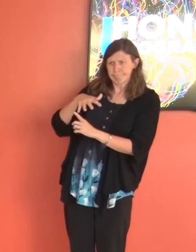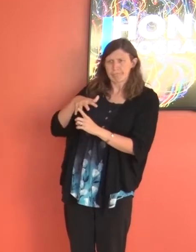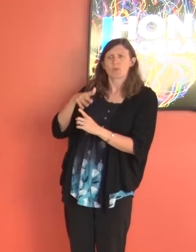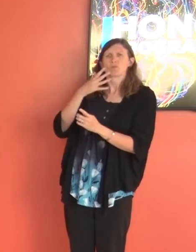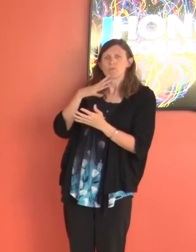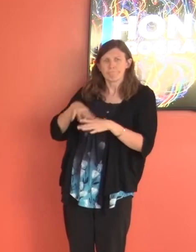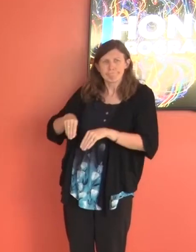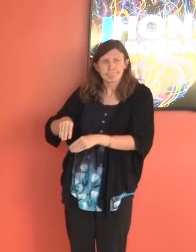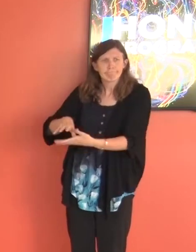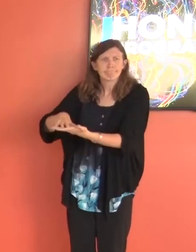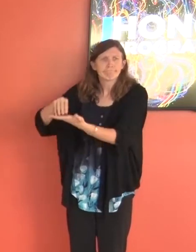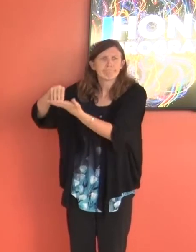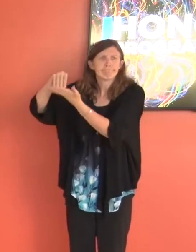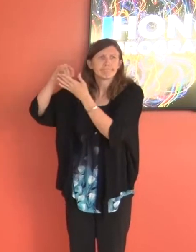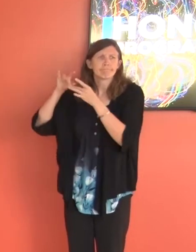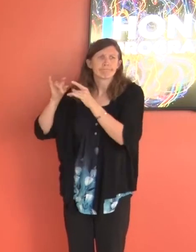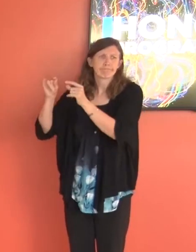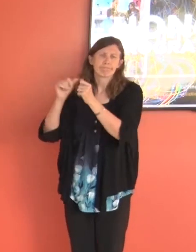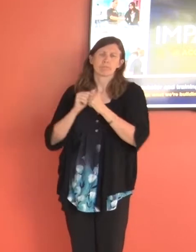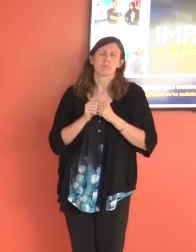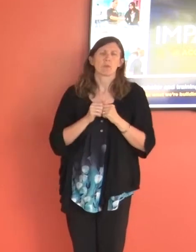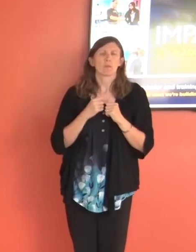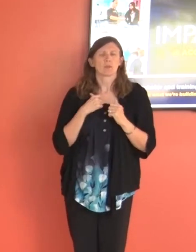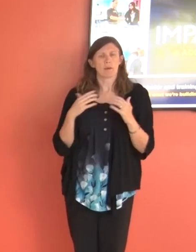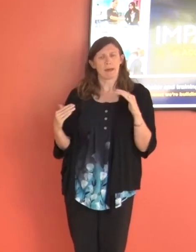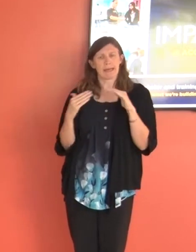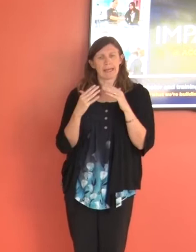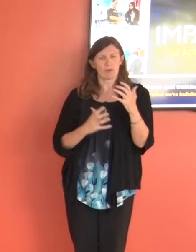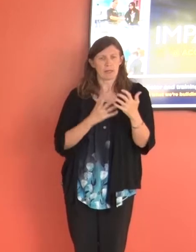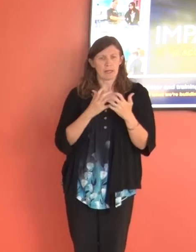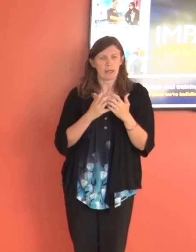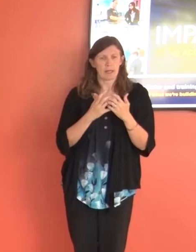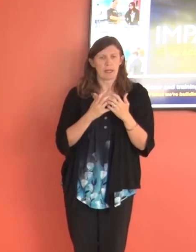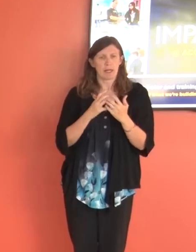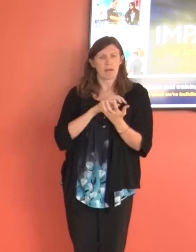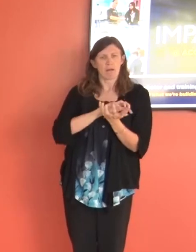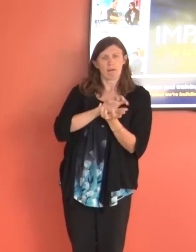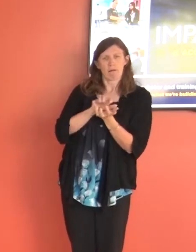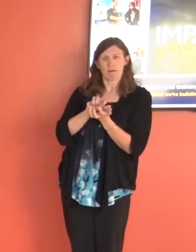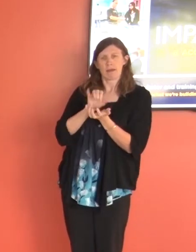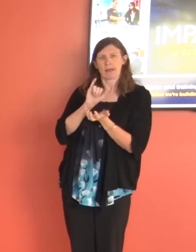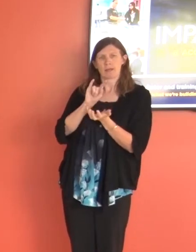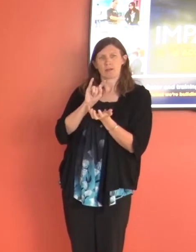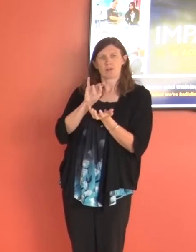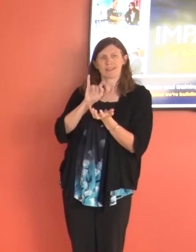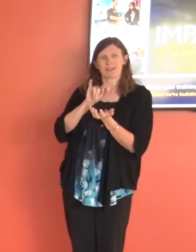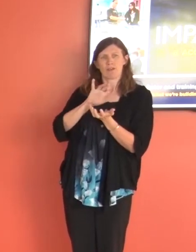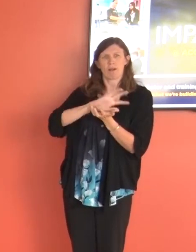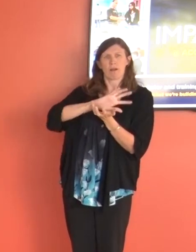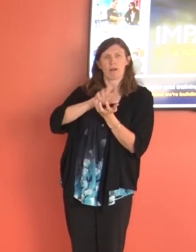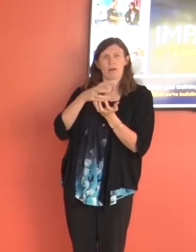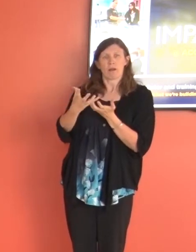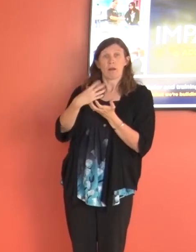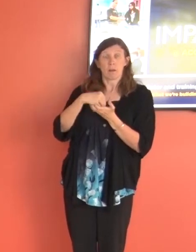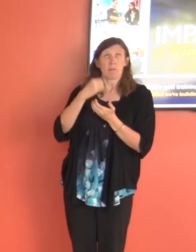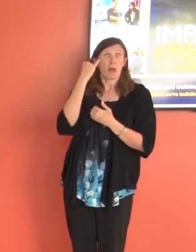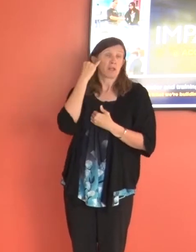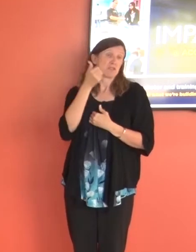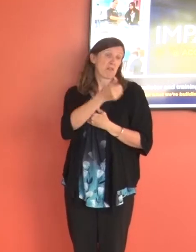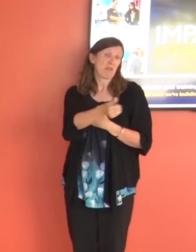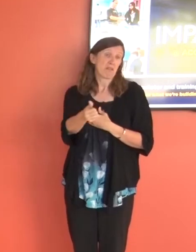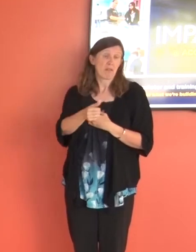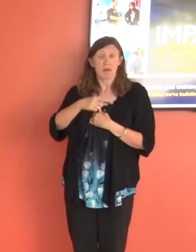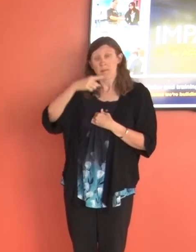well? And when we talk about equity and intersectionality, imagine if you're gay, black,